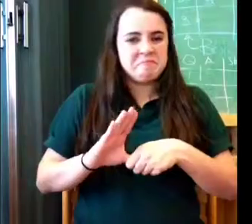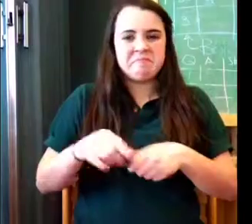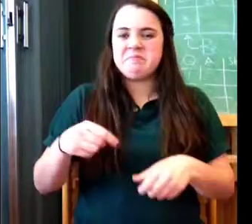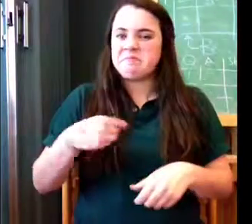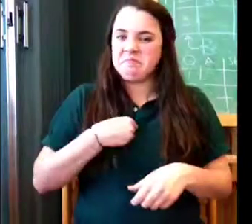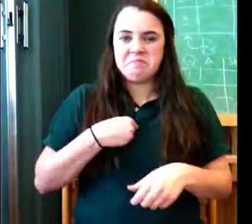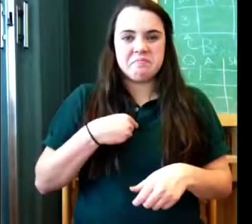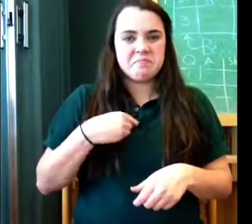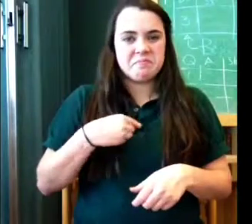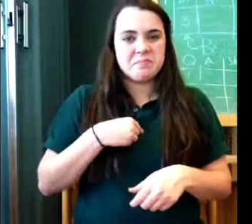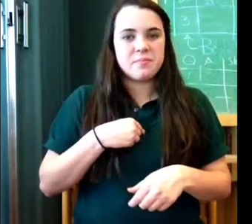3